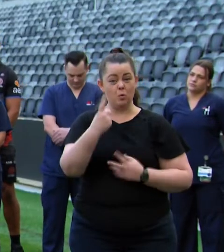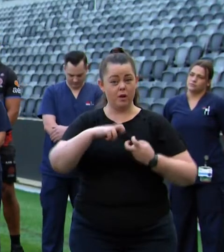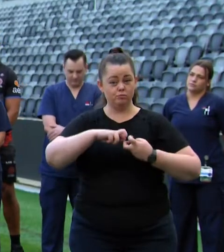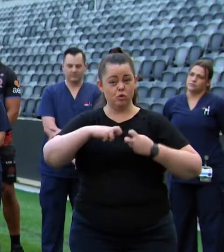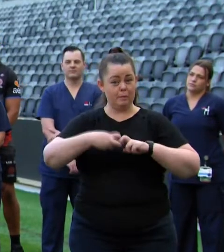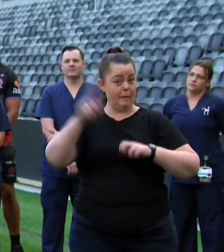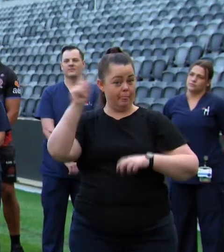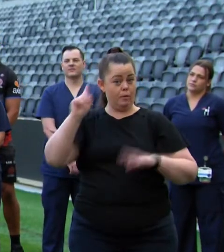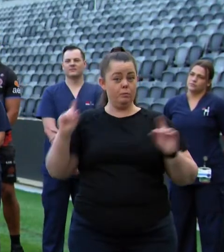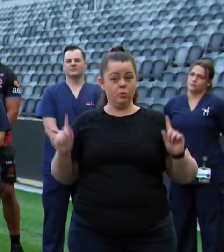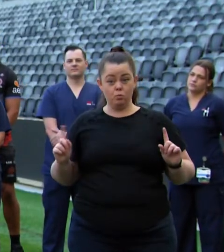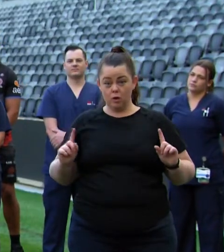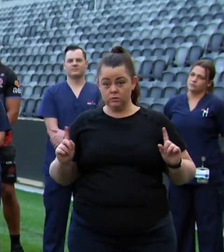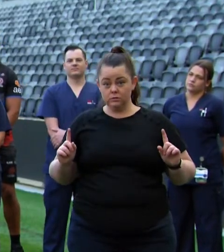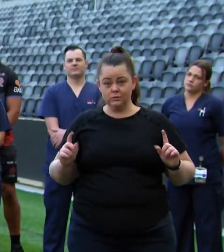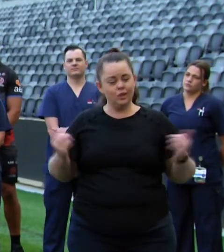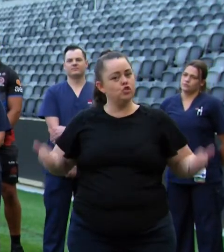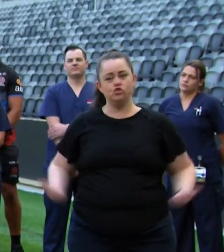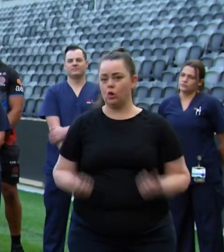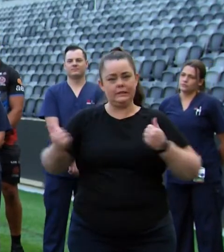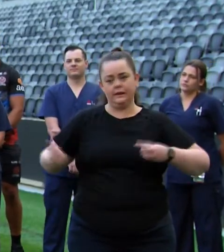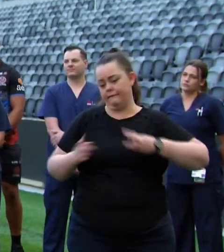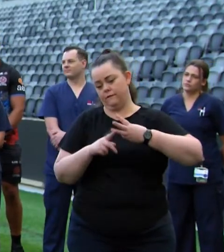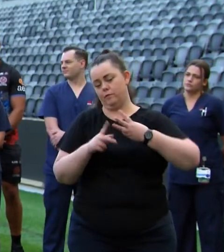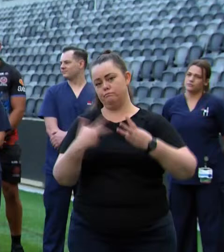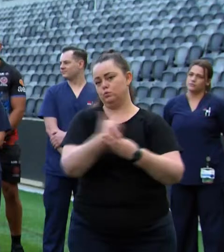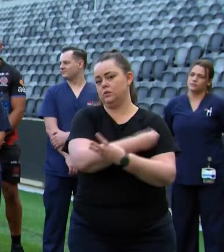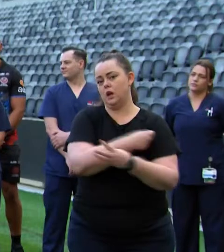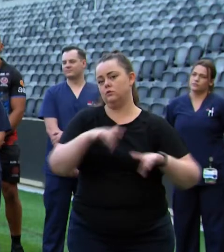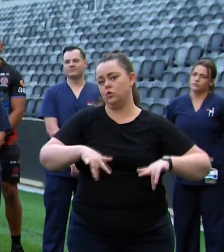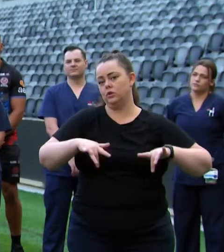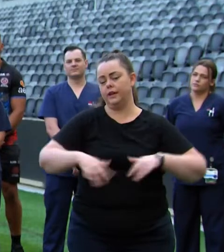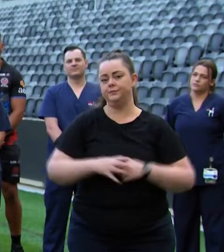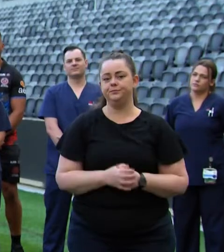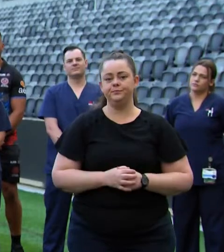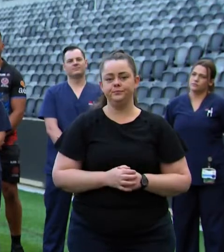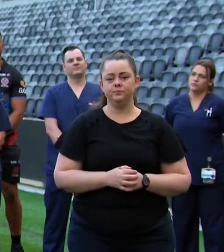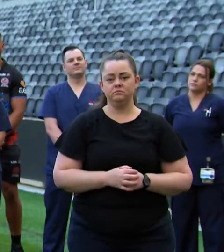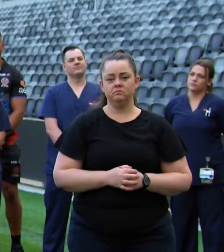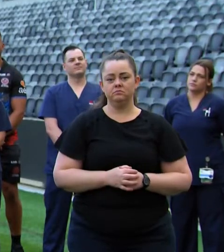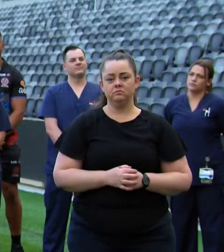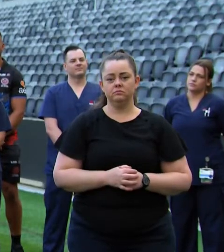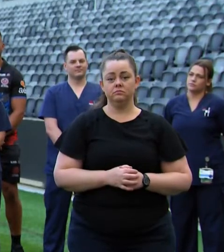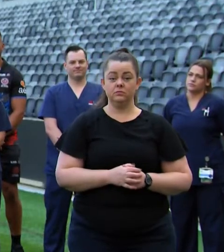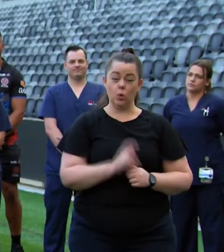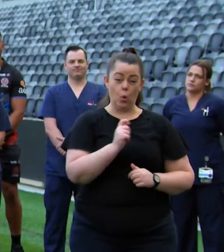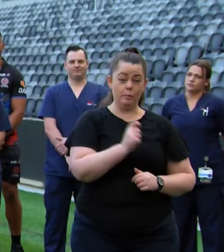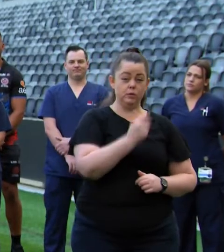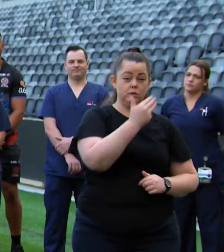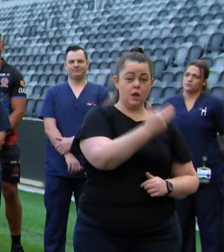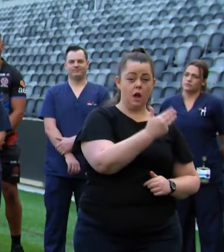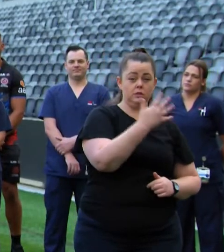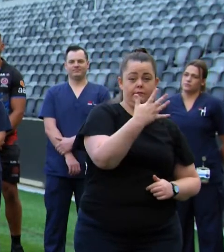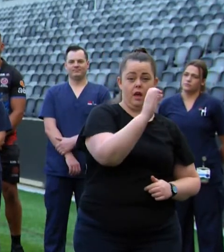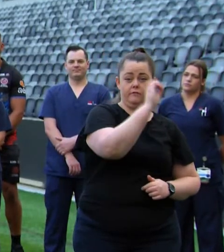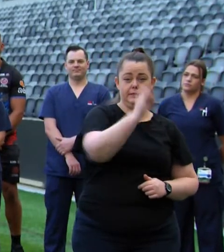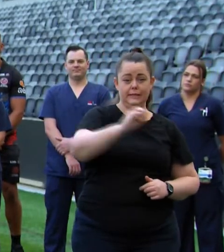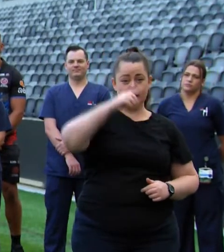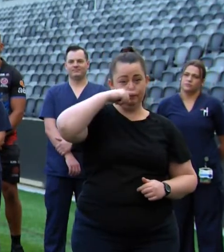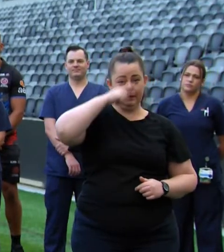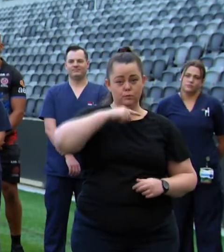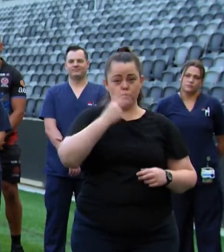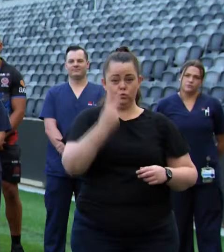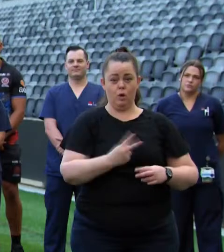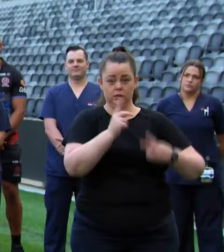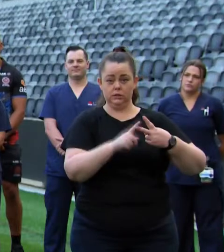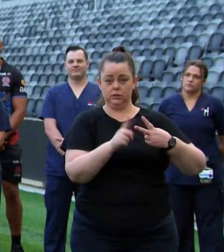time. If we have 95% of people basically close to double dosed, and we've got closing in